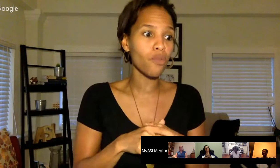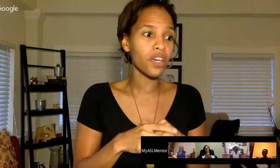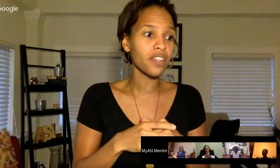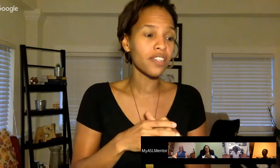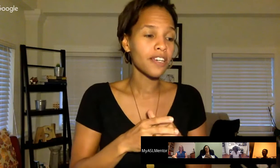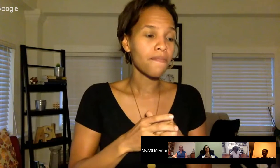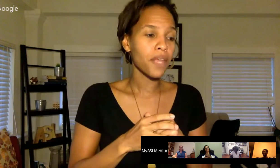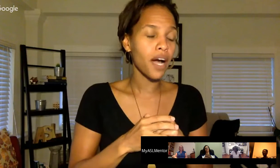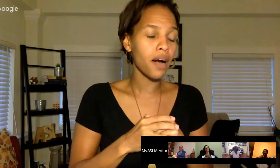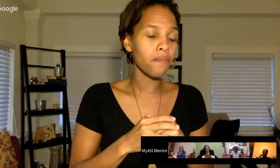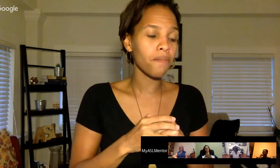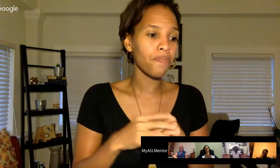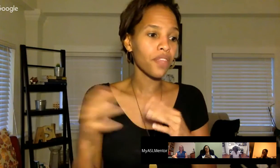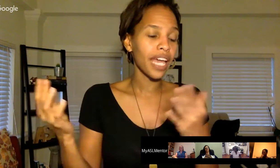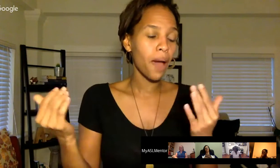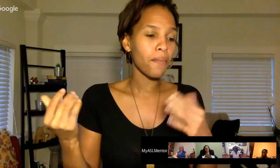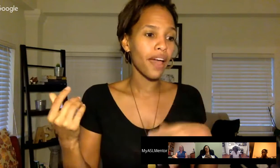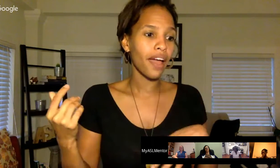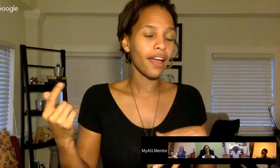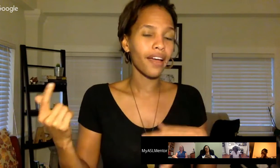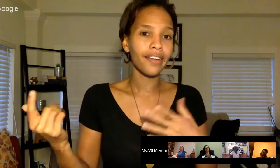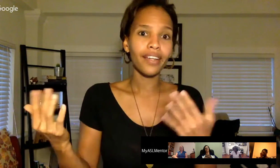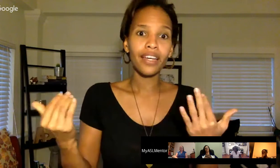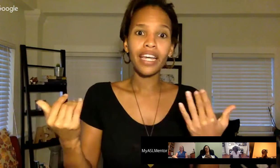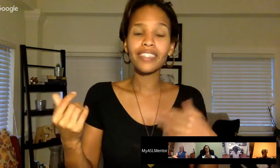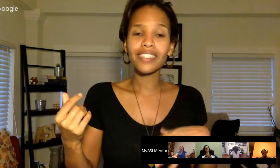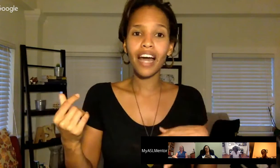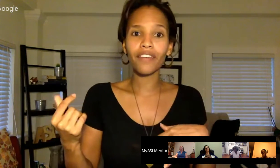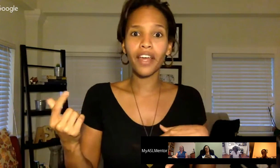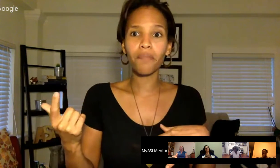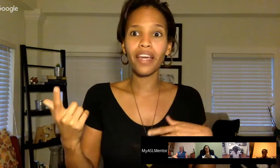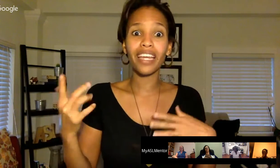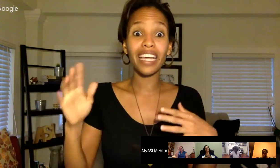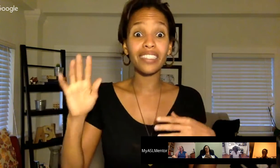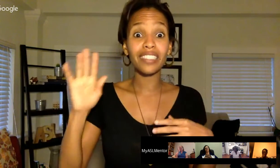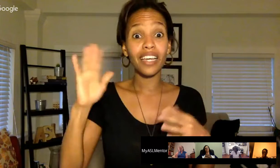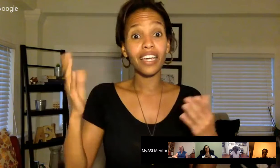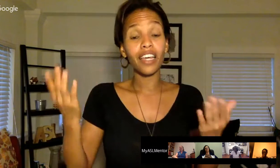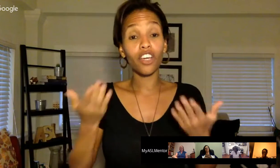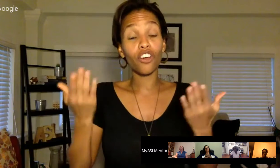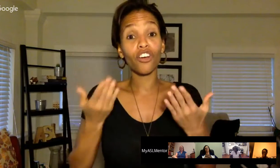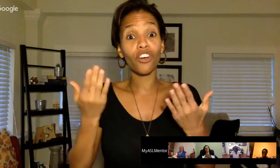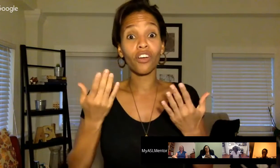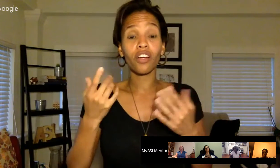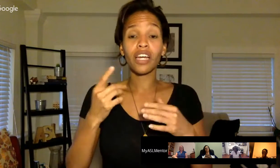at the moment. He's in town campaign.